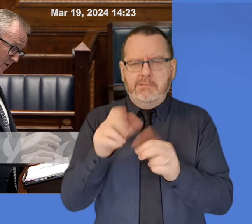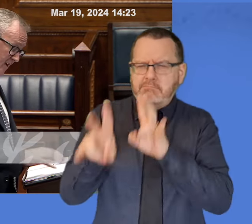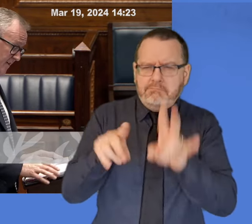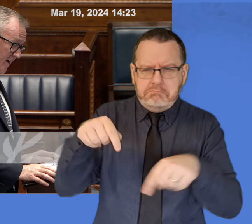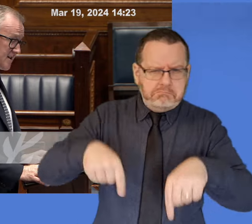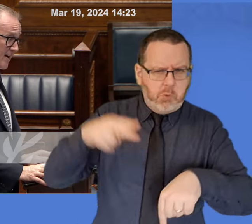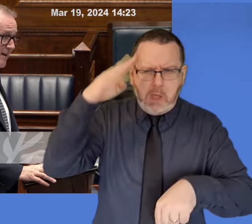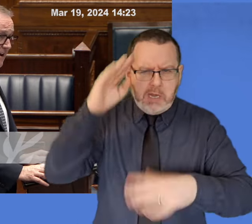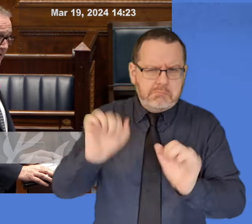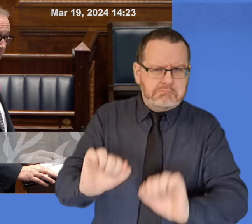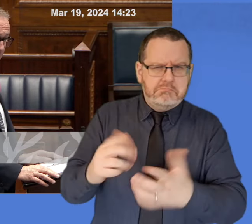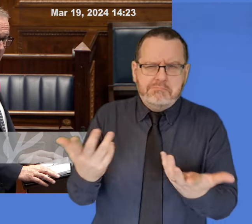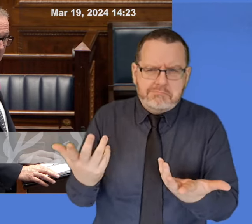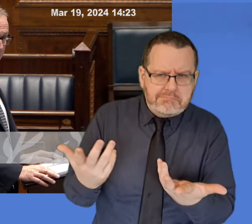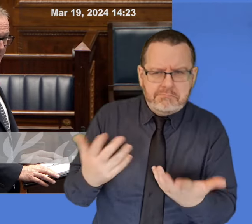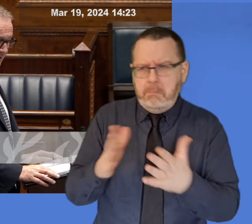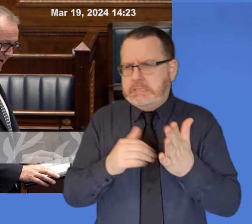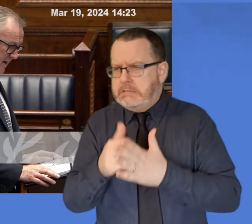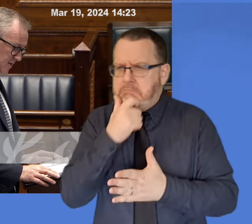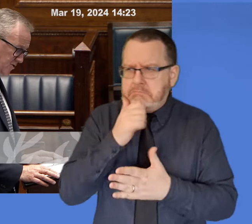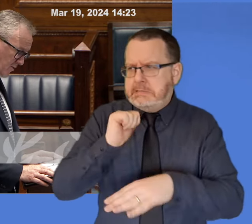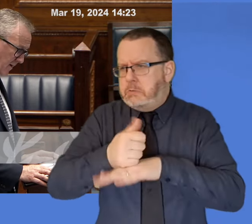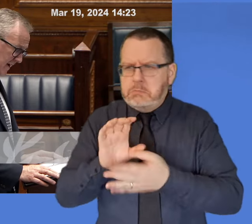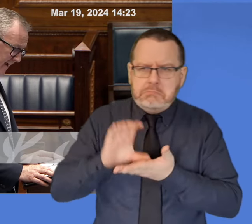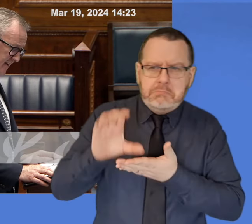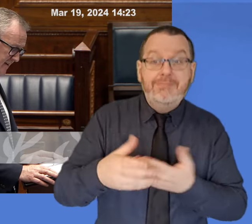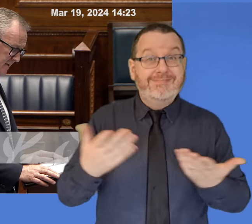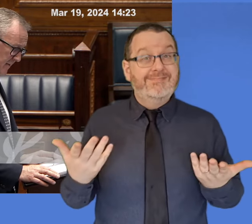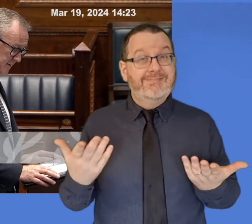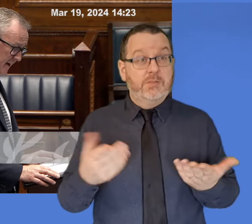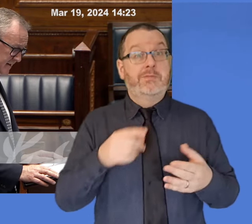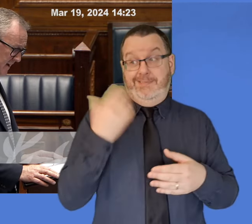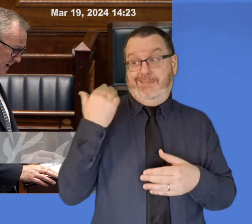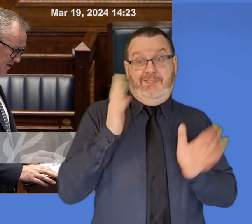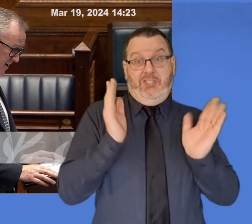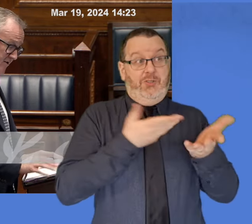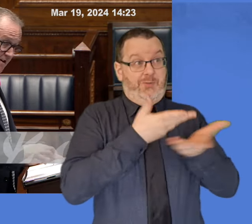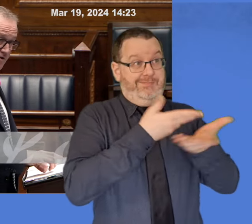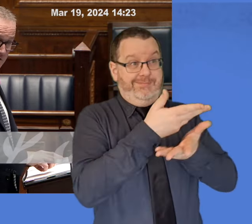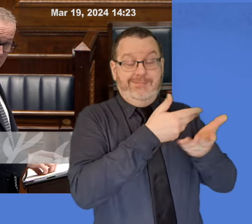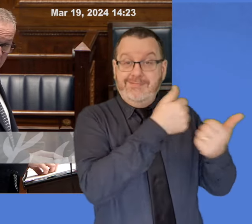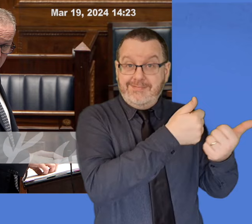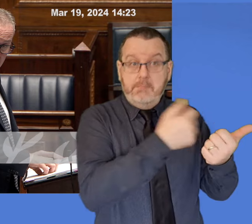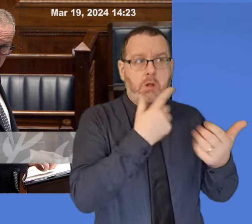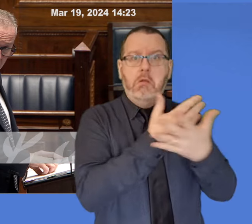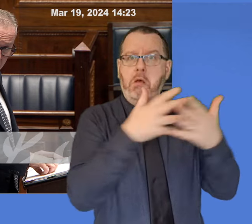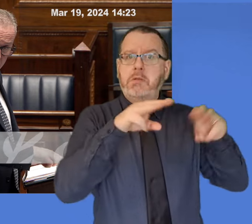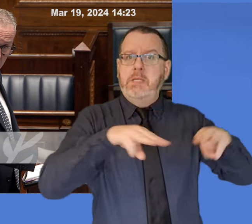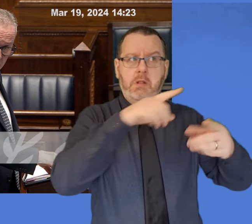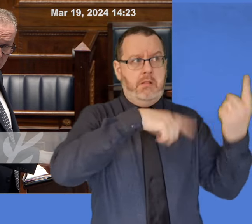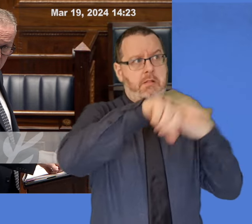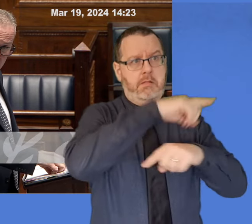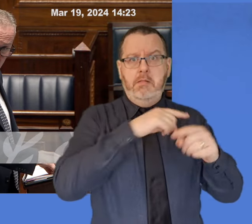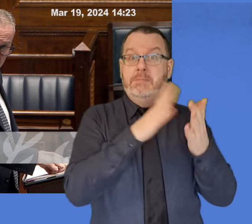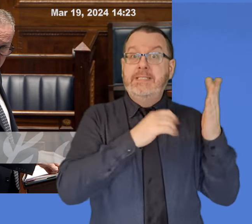important. But there is a very significant level of interest. The dual market access has piqued a certain interest, not just in America, but